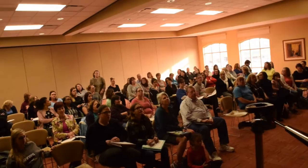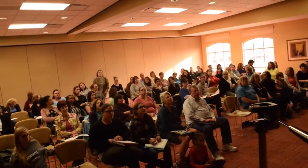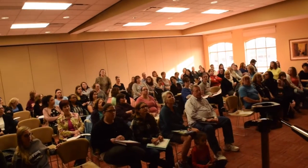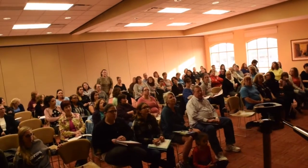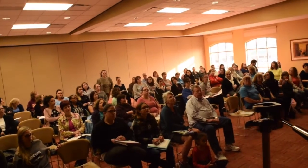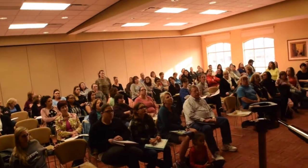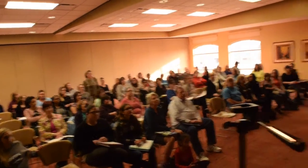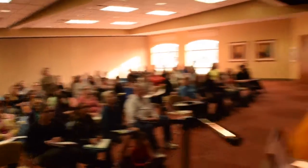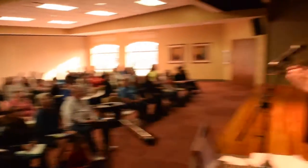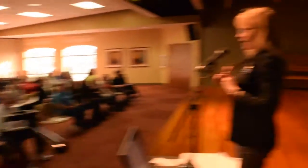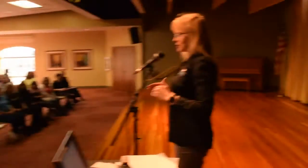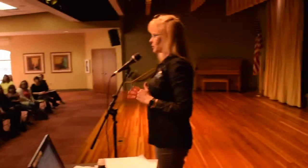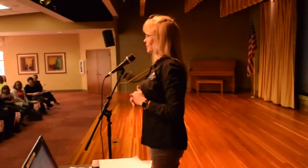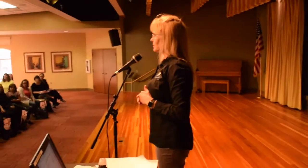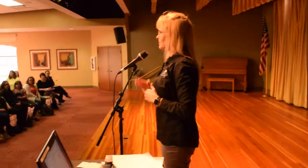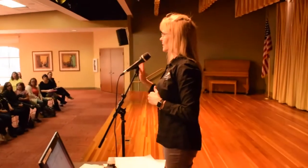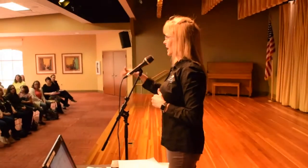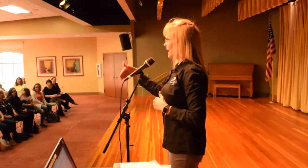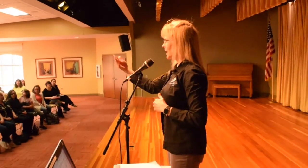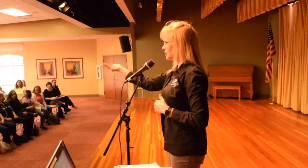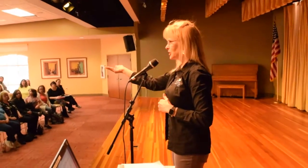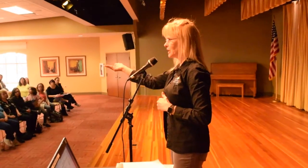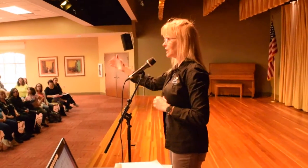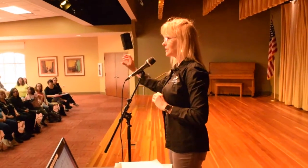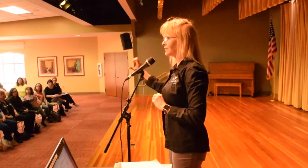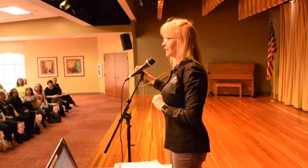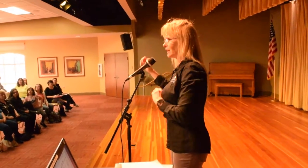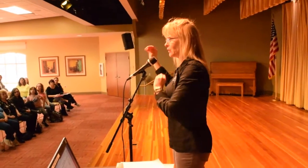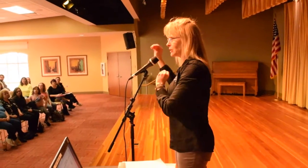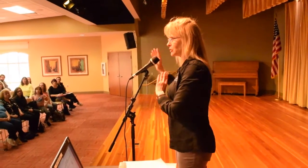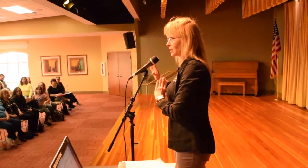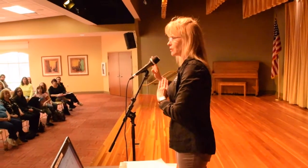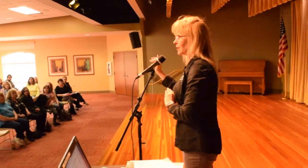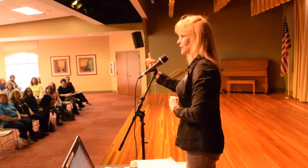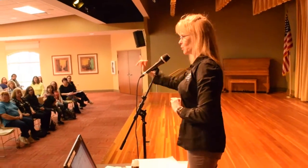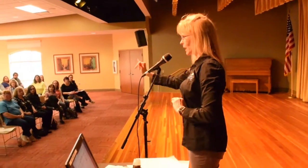I am a teacher in a classroom, and she is a fellow instructor as well.